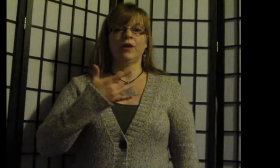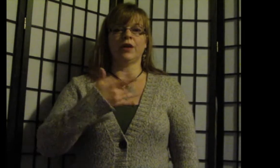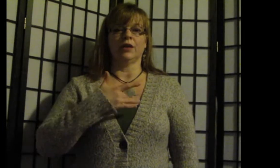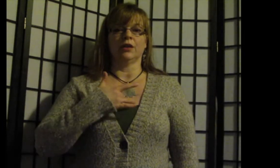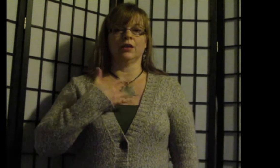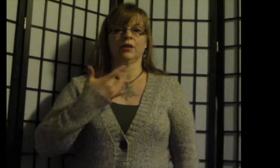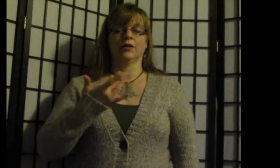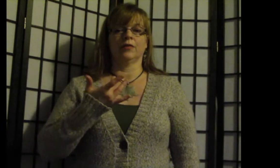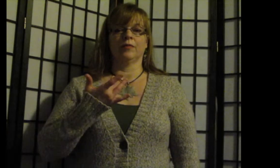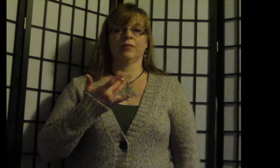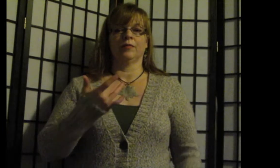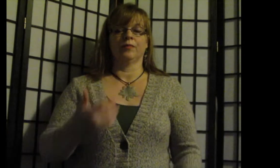feel,